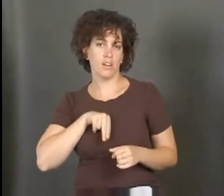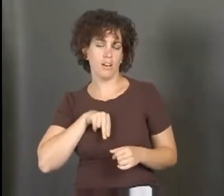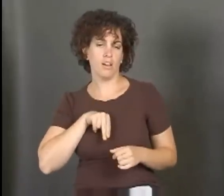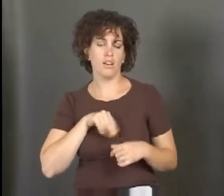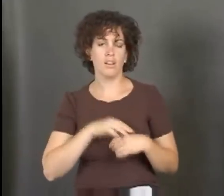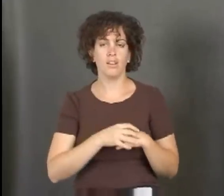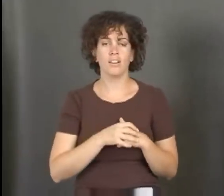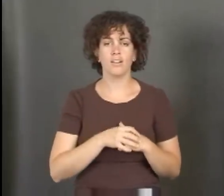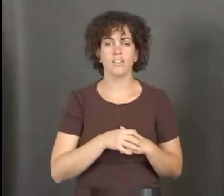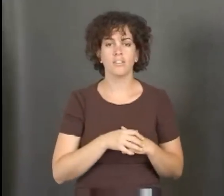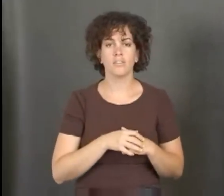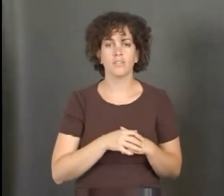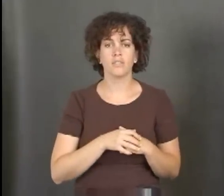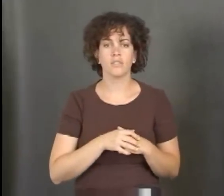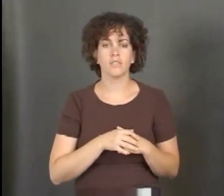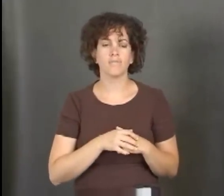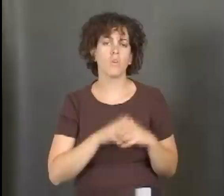Jacket and tie.